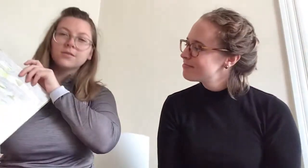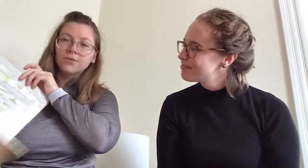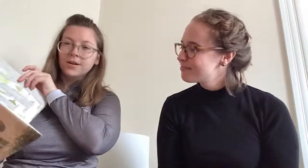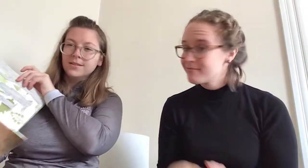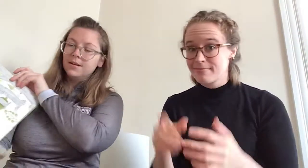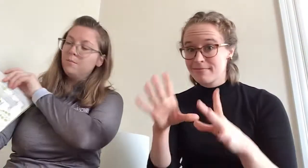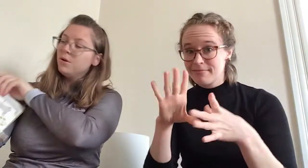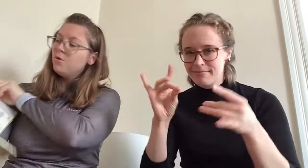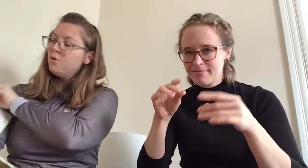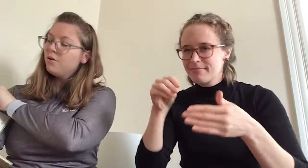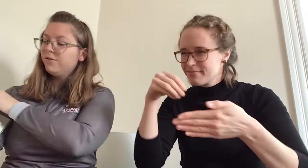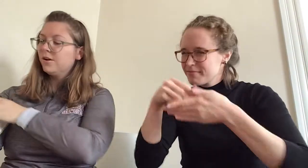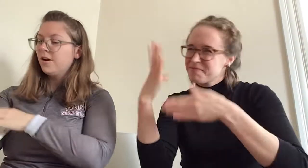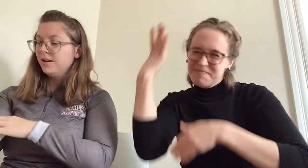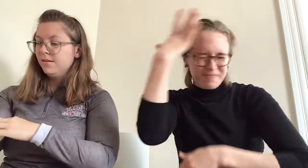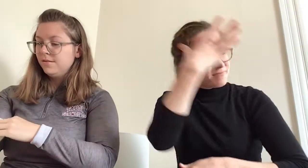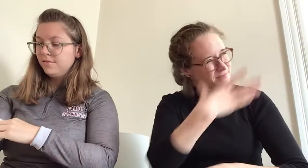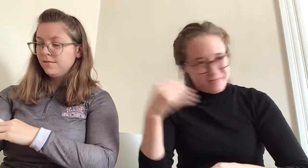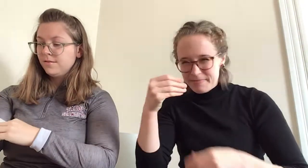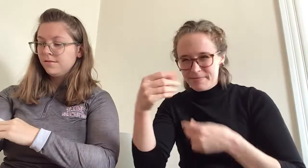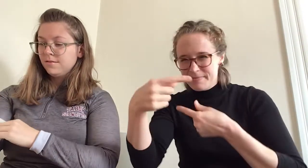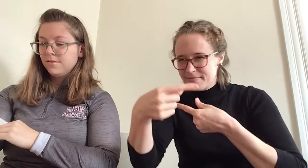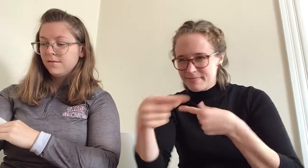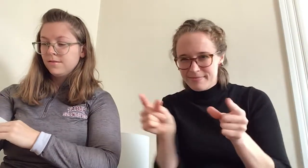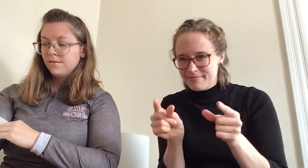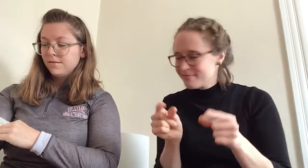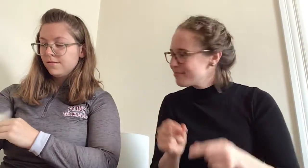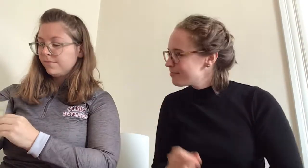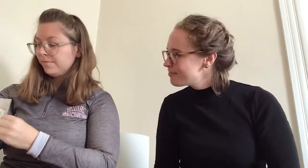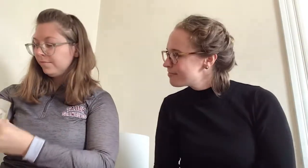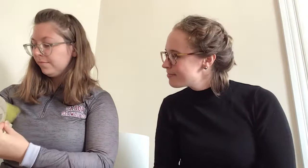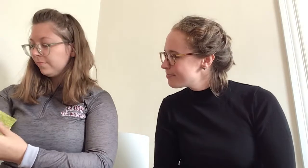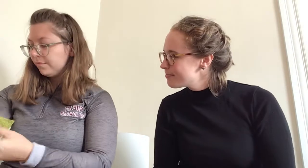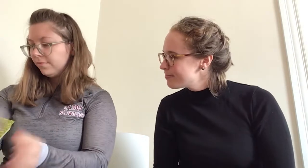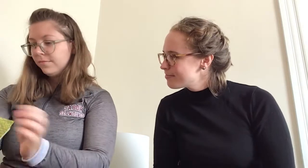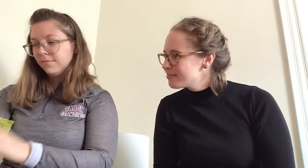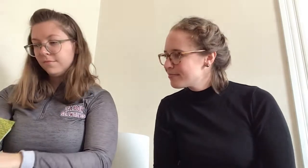And the story is in a beautiful garden.